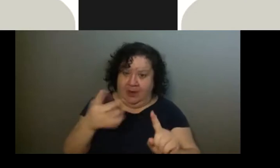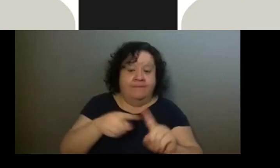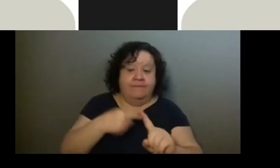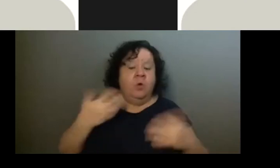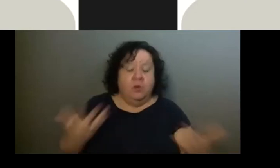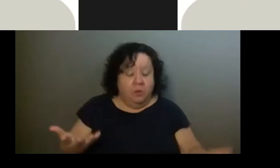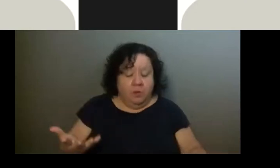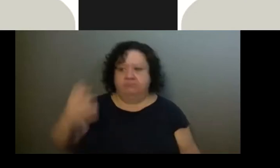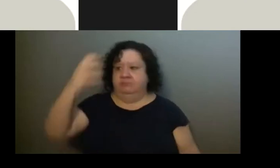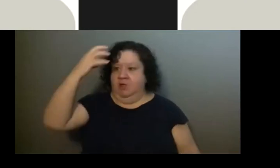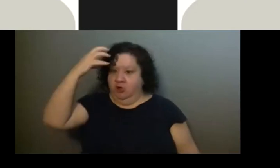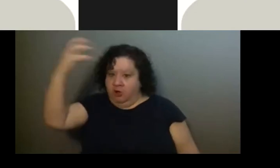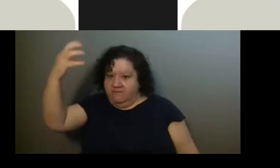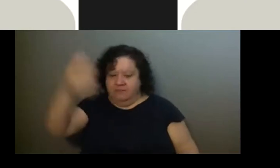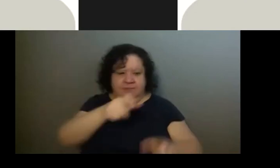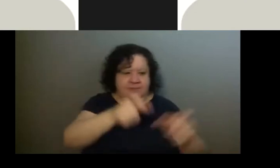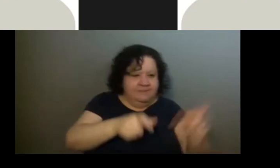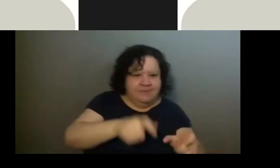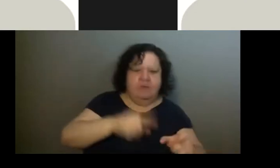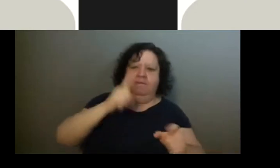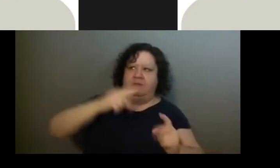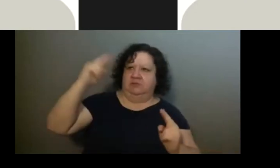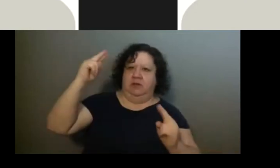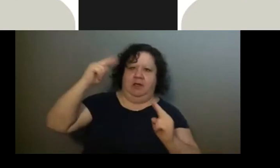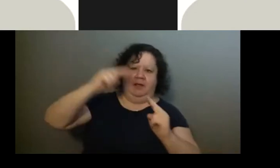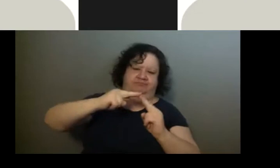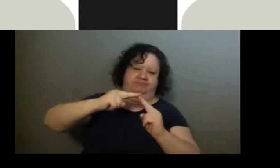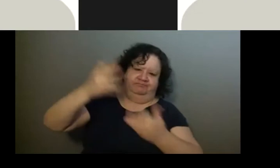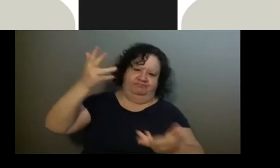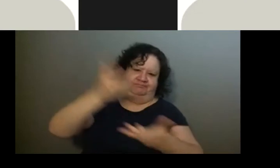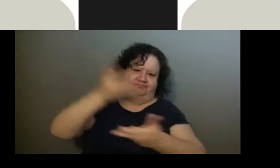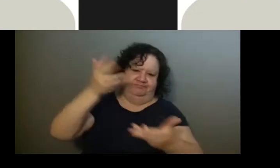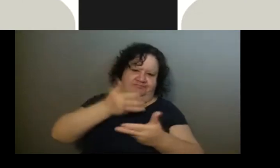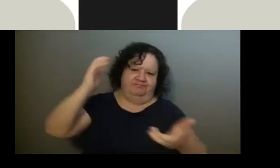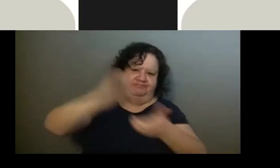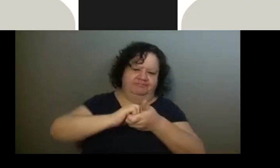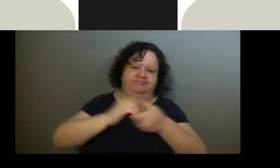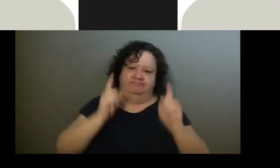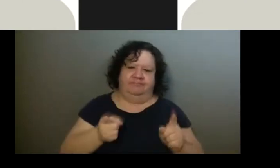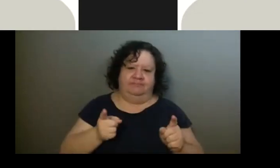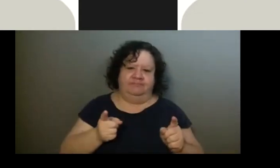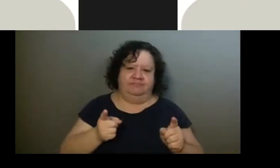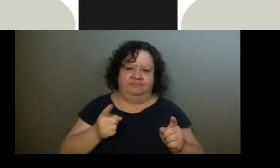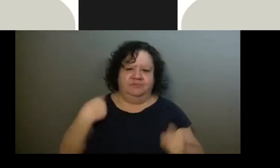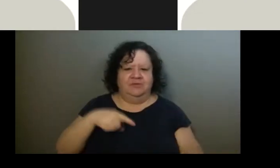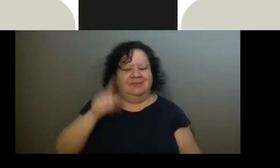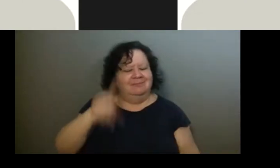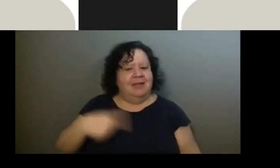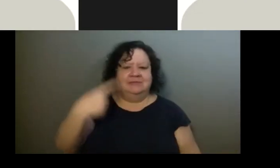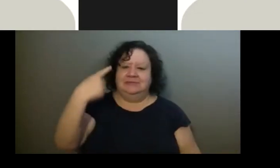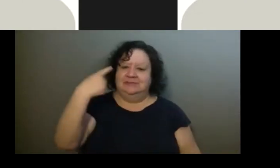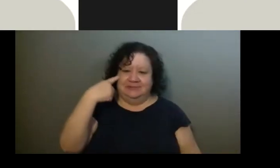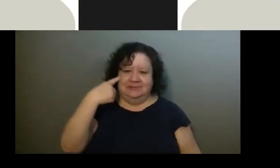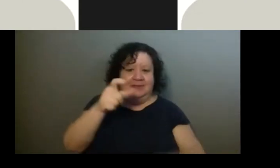of keeping in focus the people, the persons with disabilities who must not be left aside. That's the